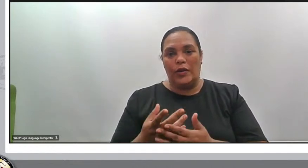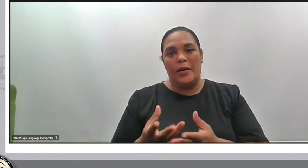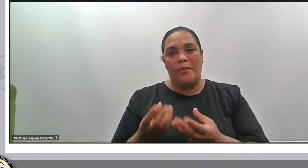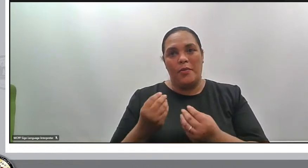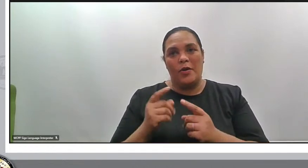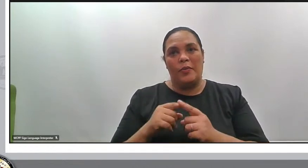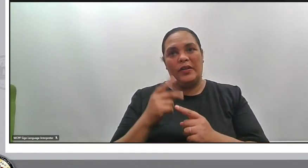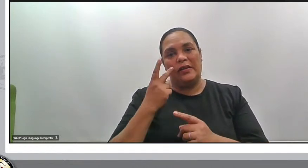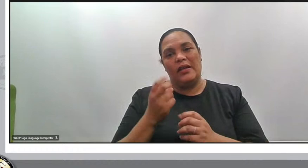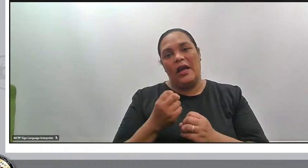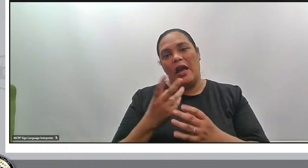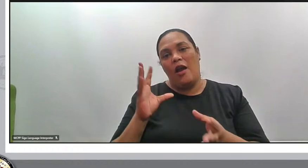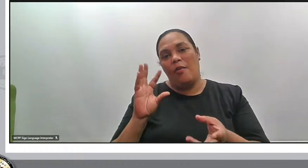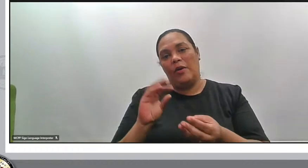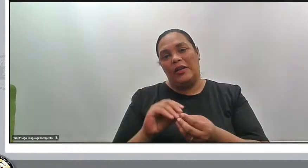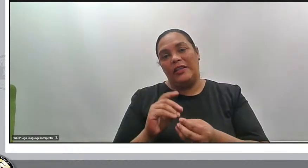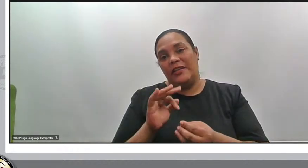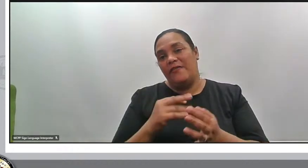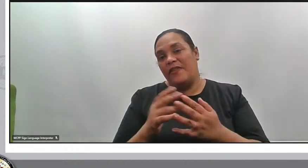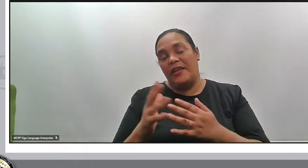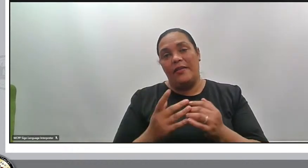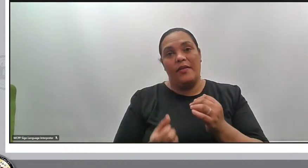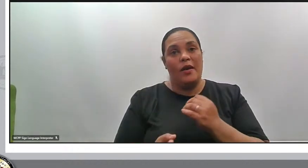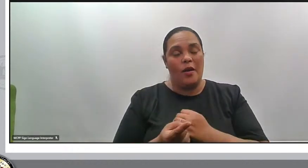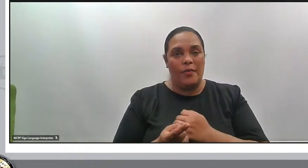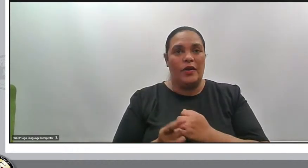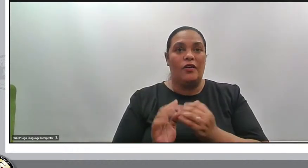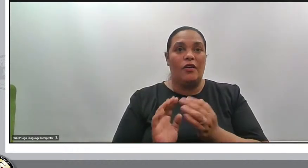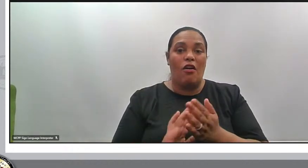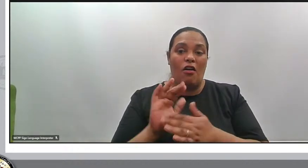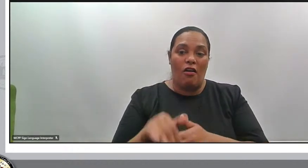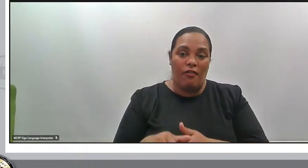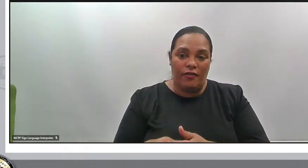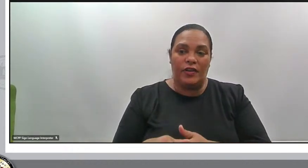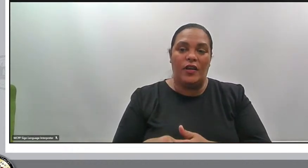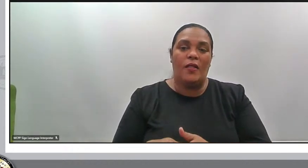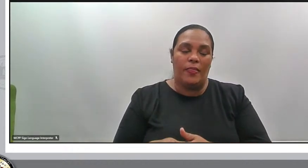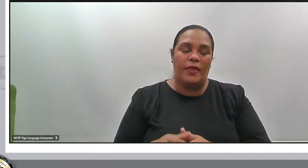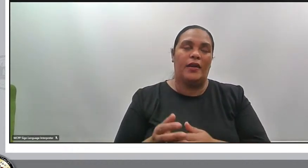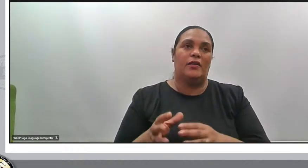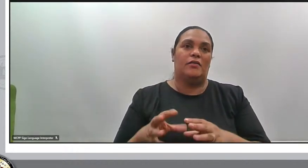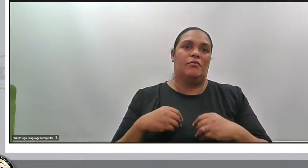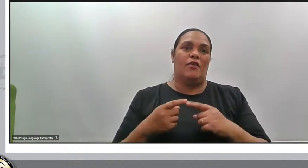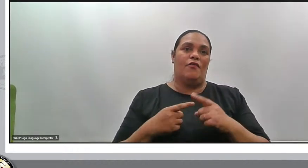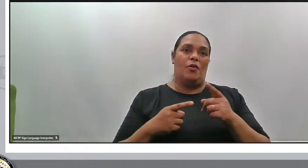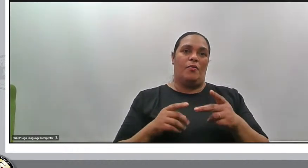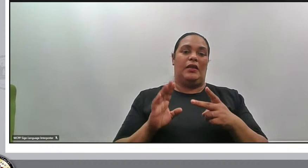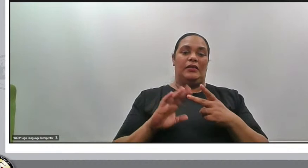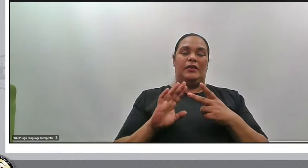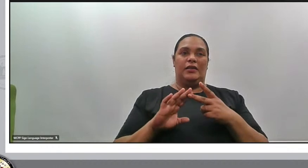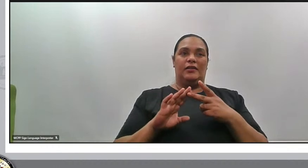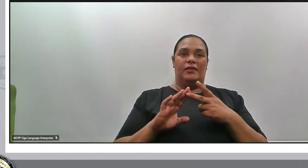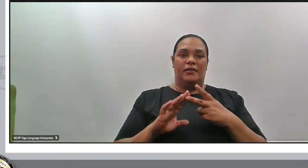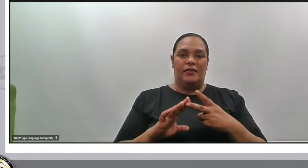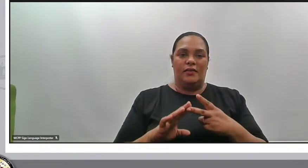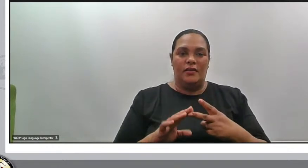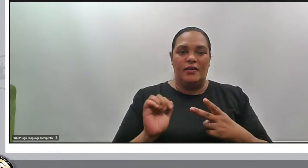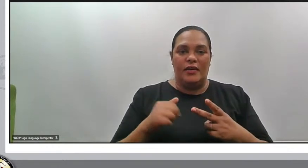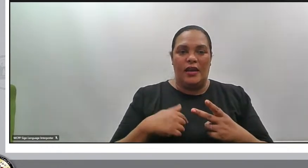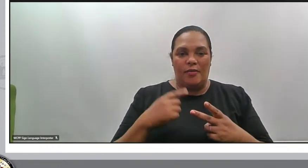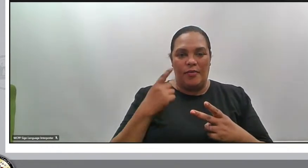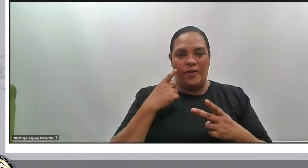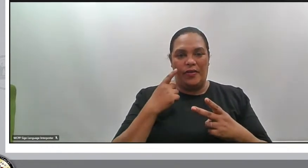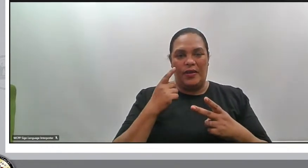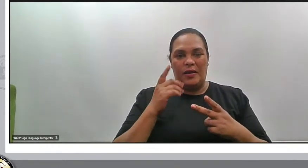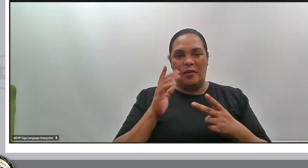come to. If anything happens then thereafter, then we take it from there. Secondly, yeah, I think that